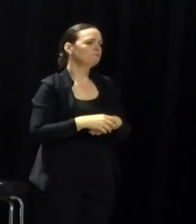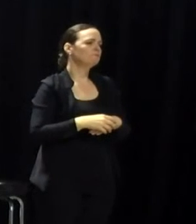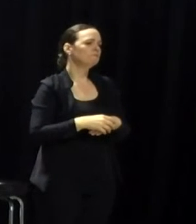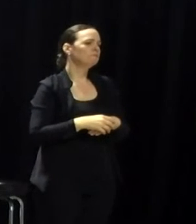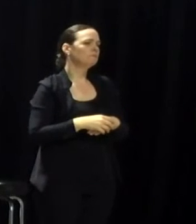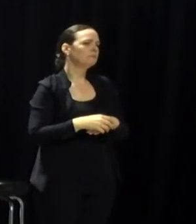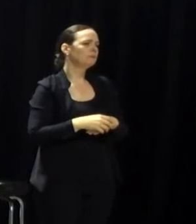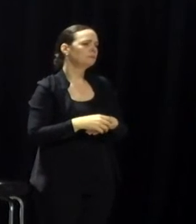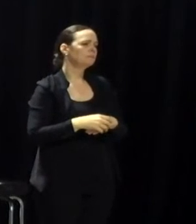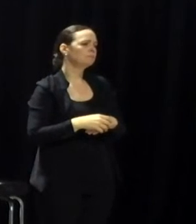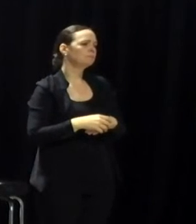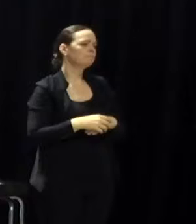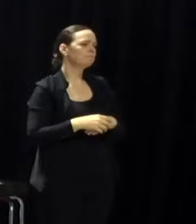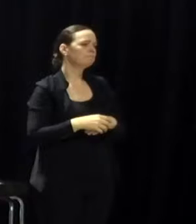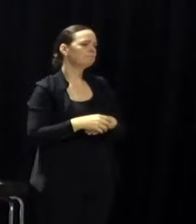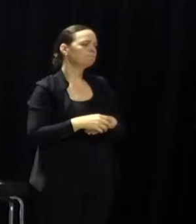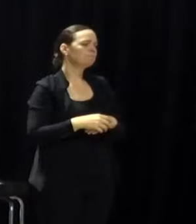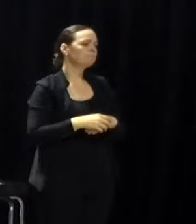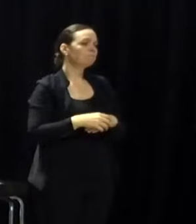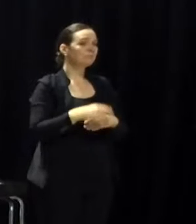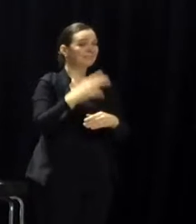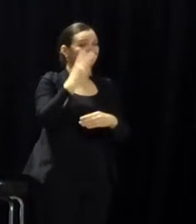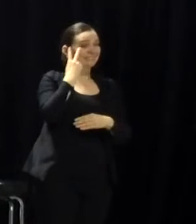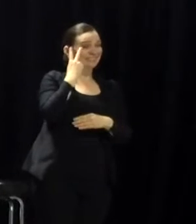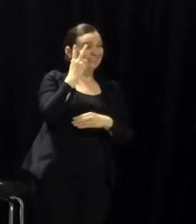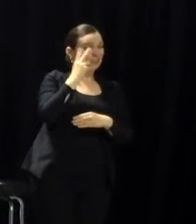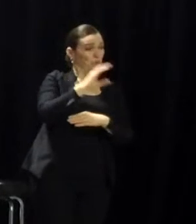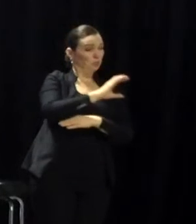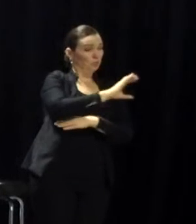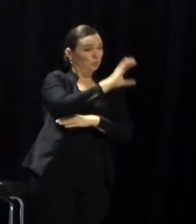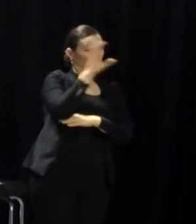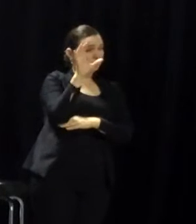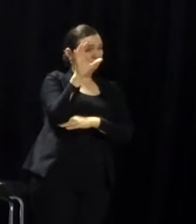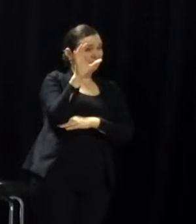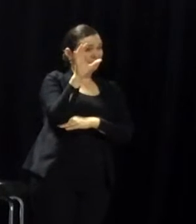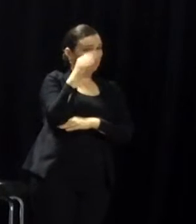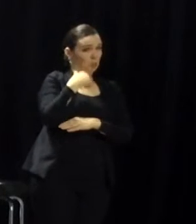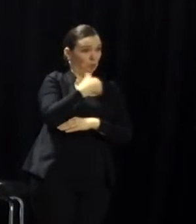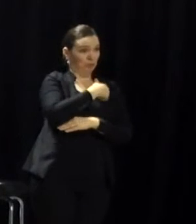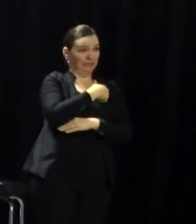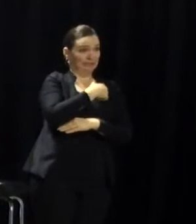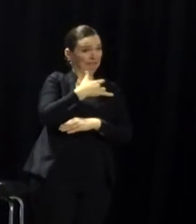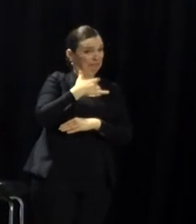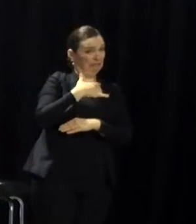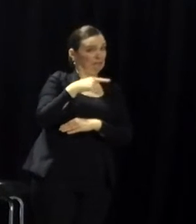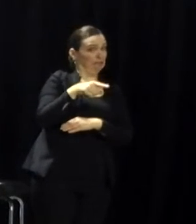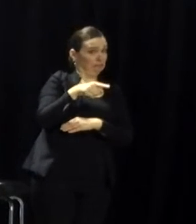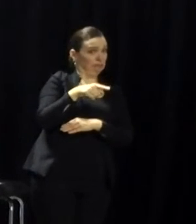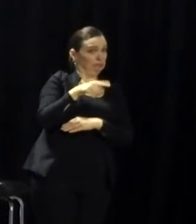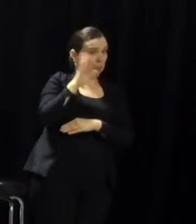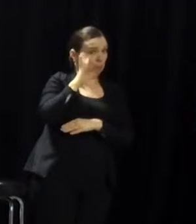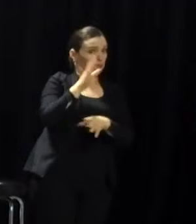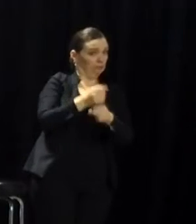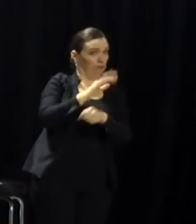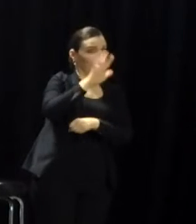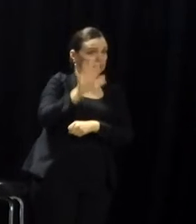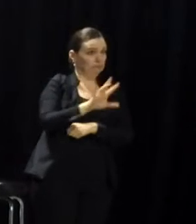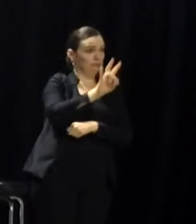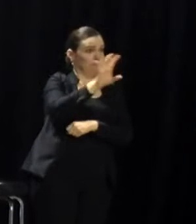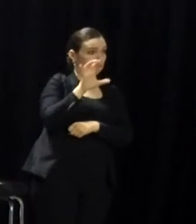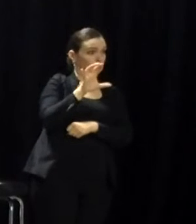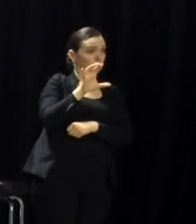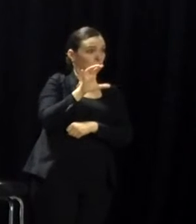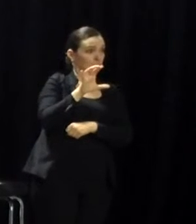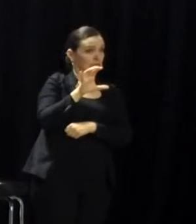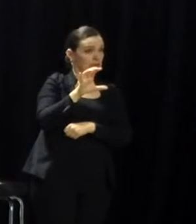We were prepared for 600 and 700 cases a day as far as investigations go. So we were ready for it.